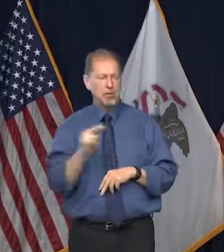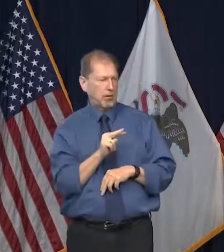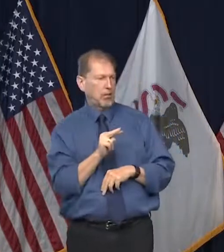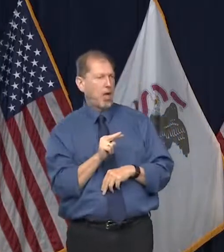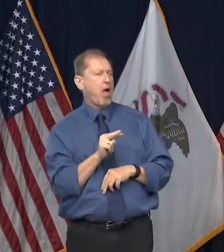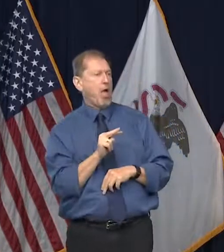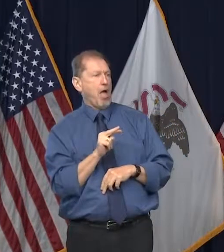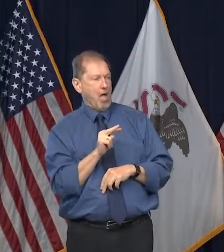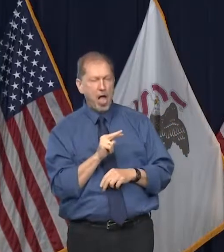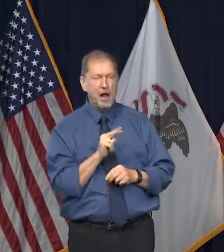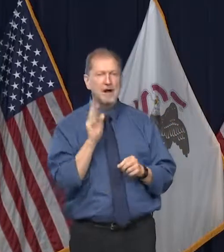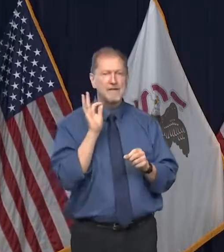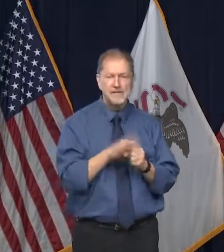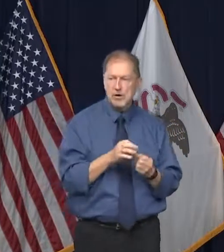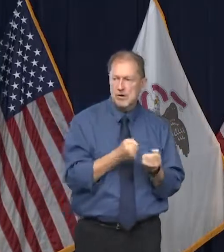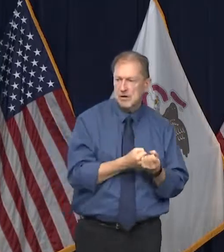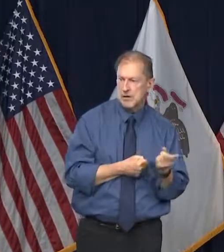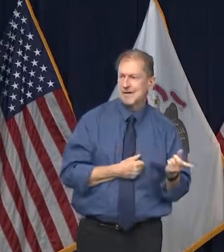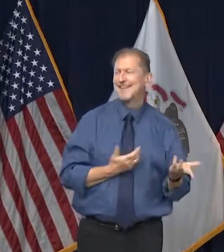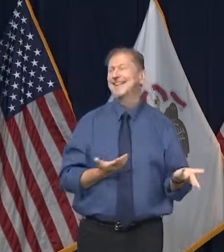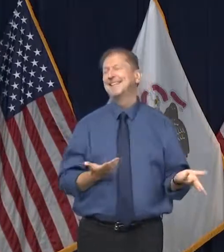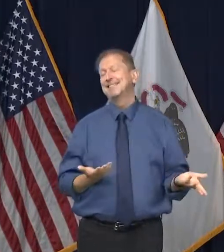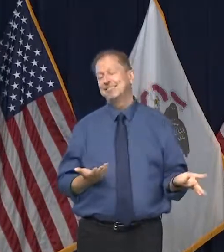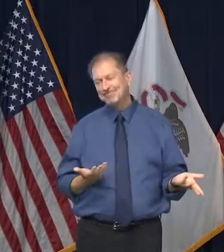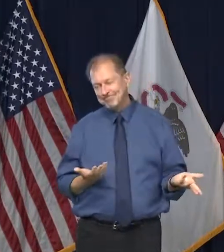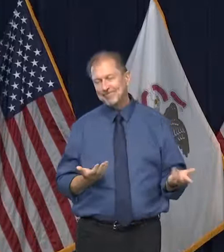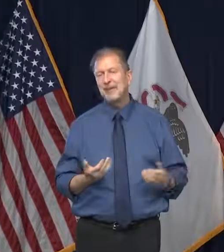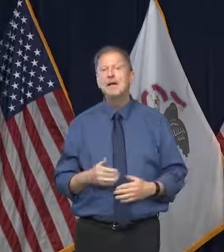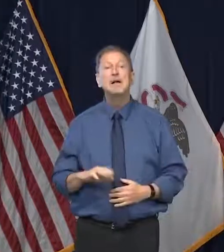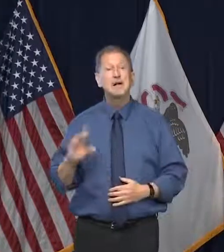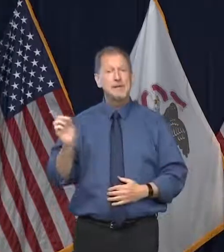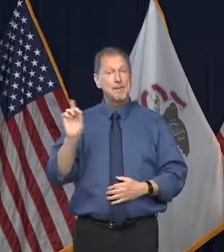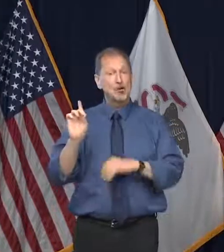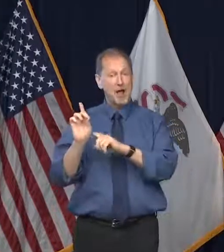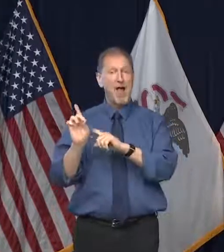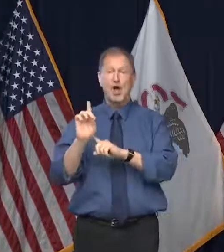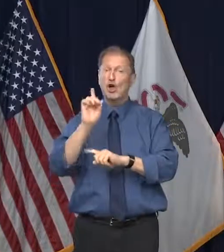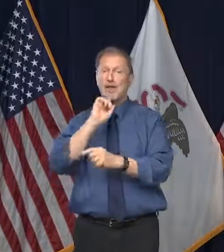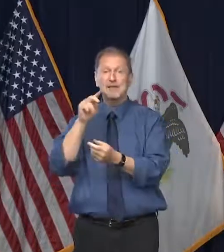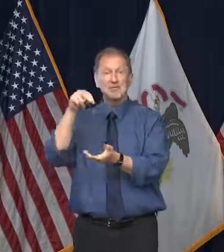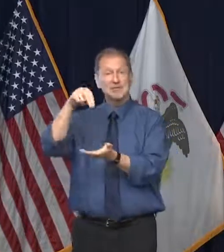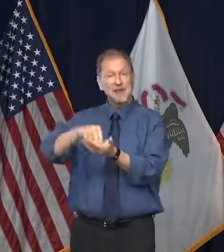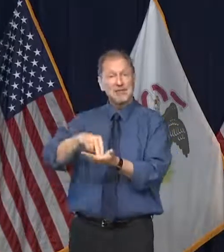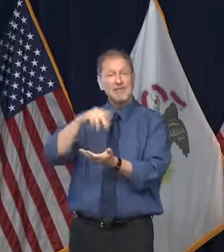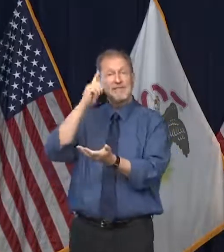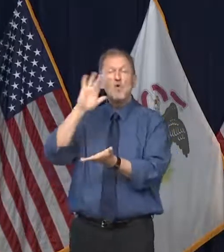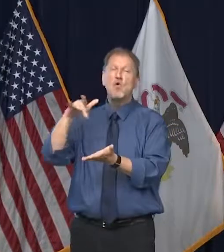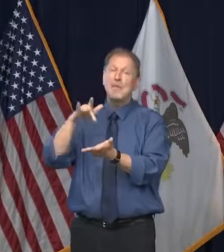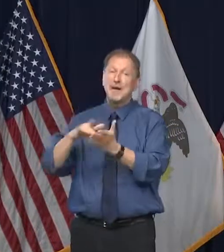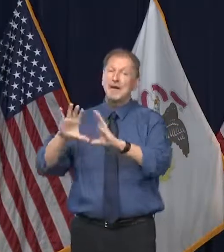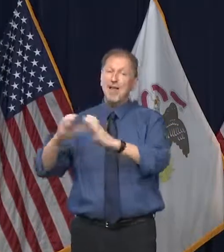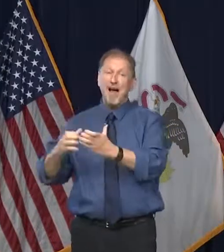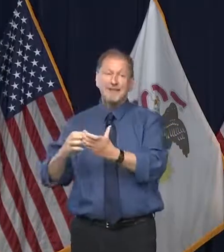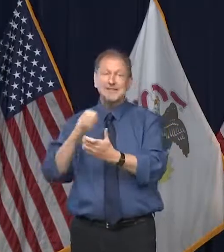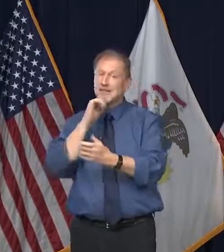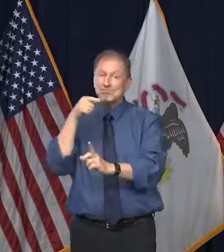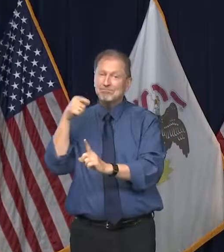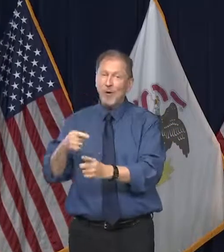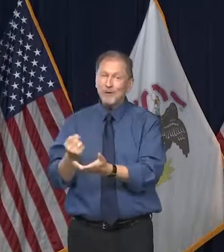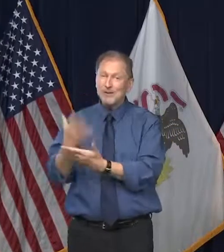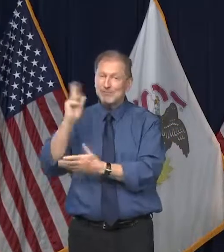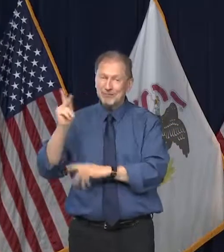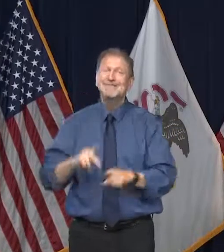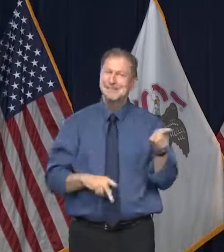the truth is that Democrats are standing up for the middle class and getting important things